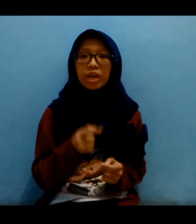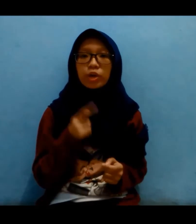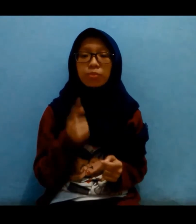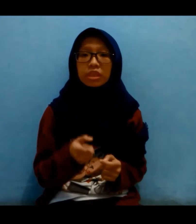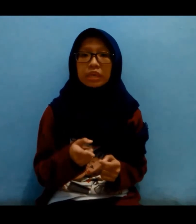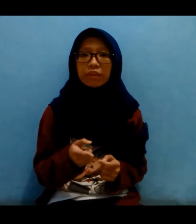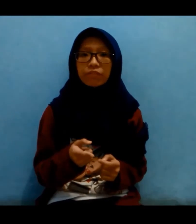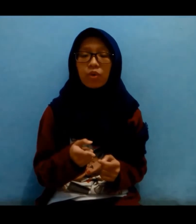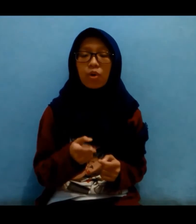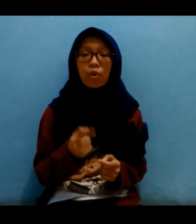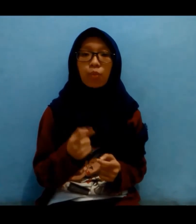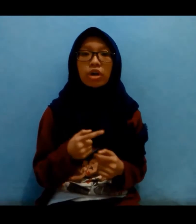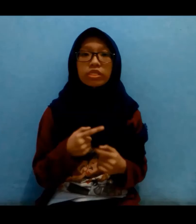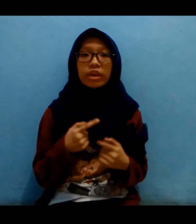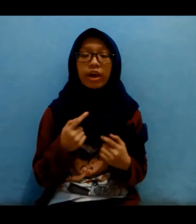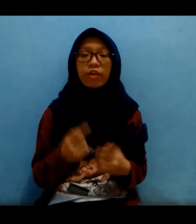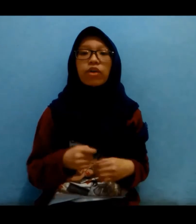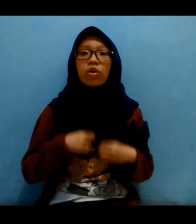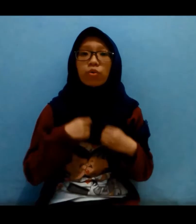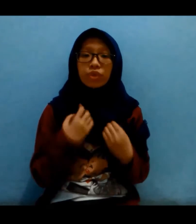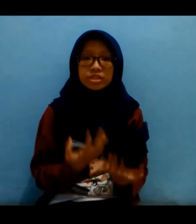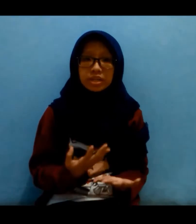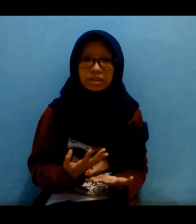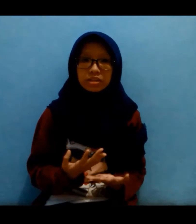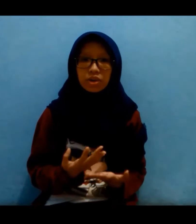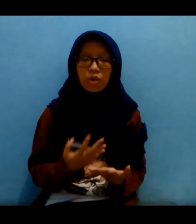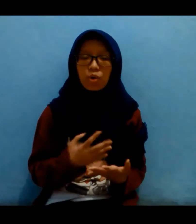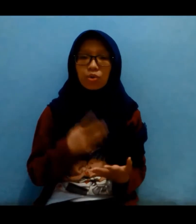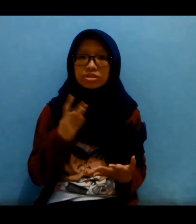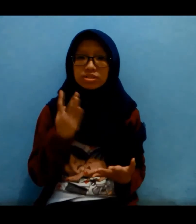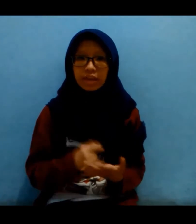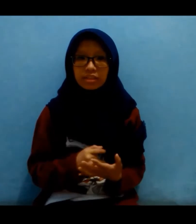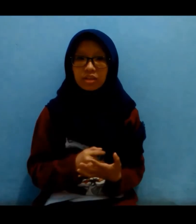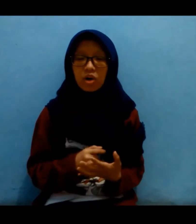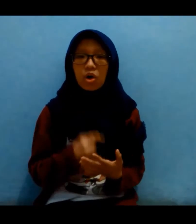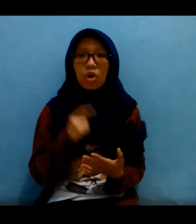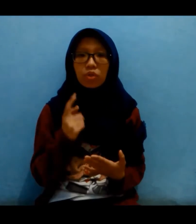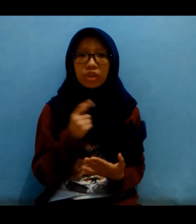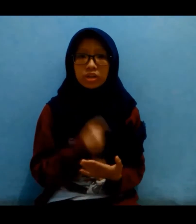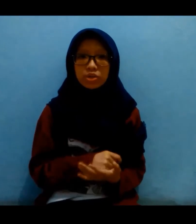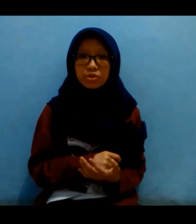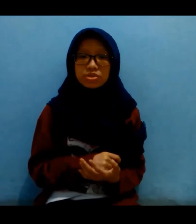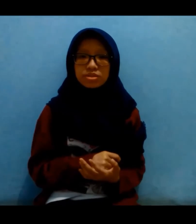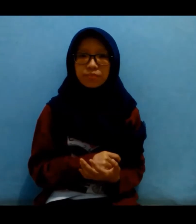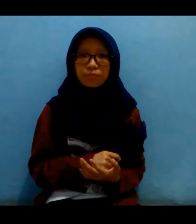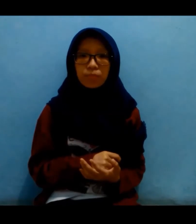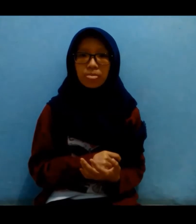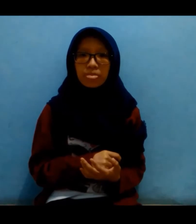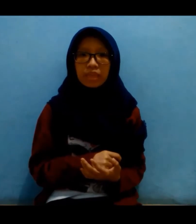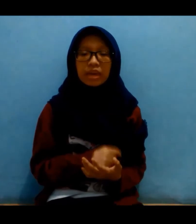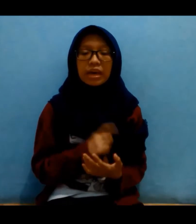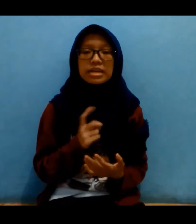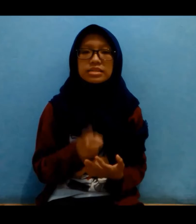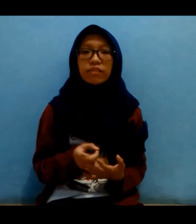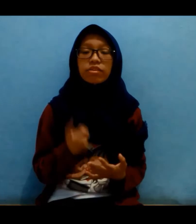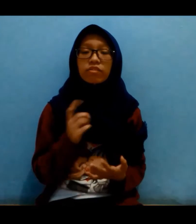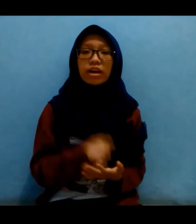make you believe on what they have written or said on the news, as if the